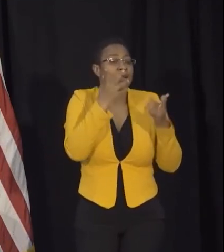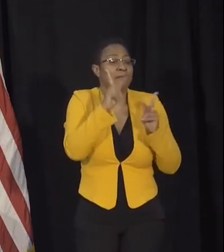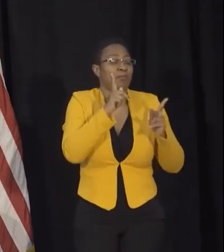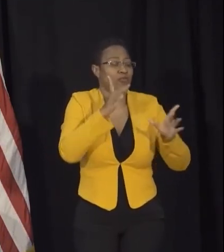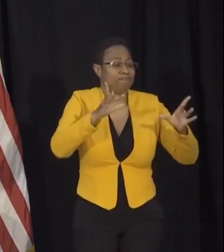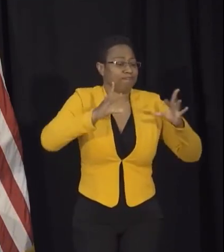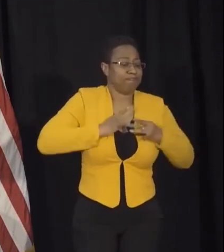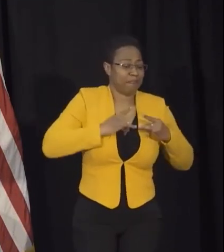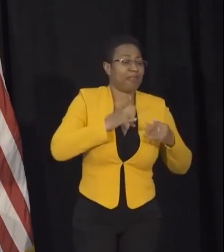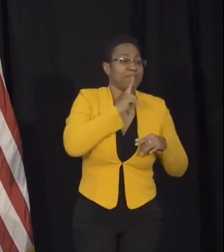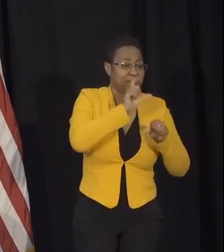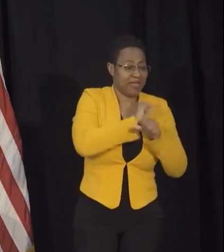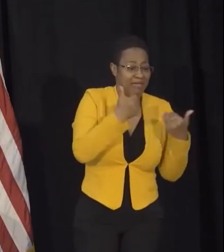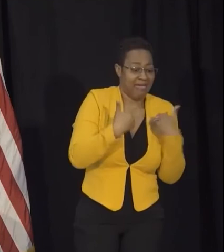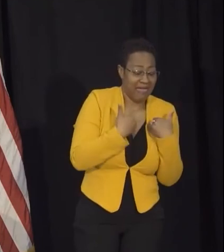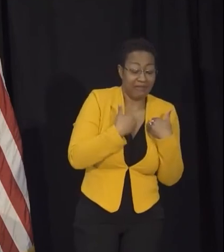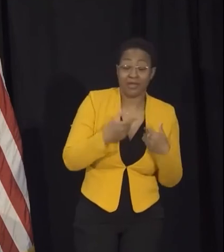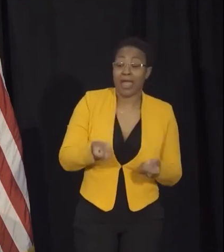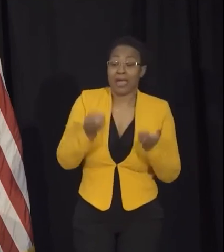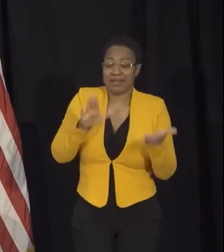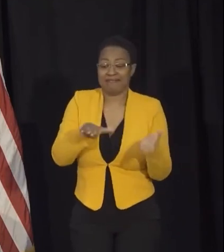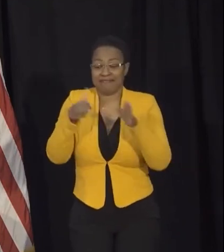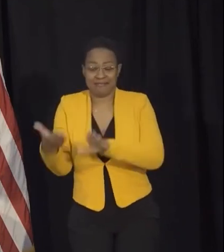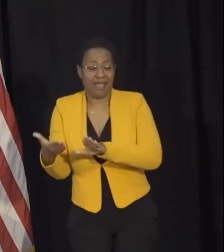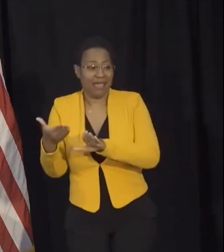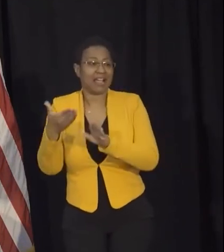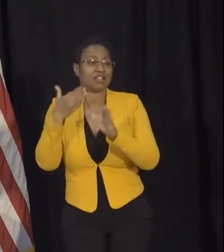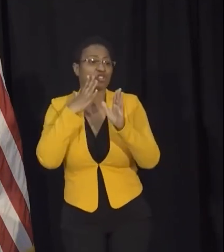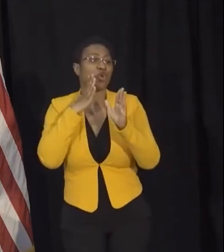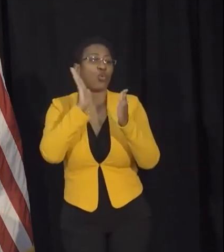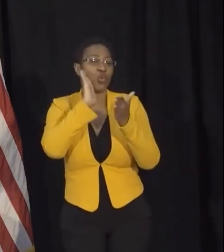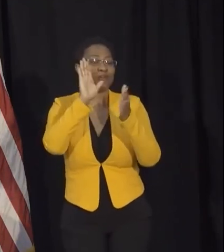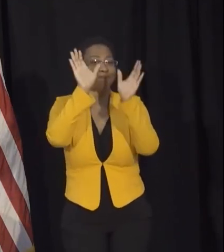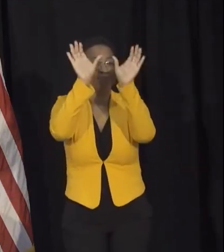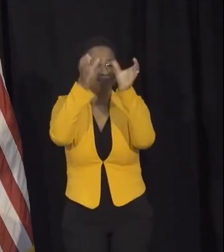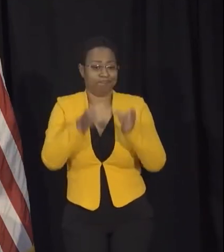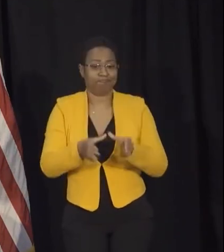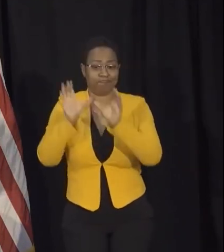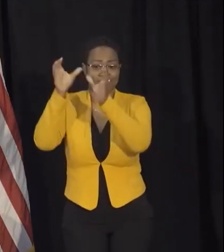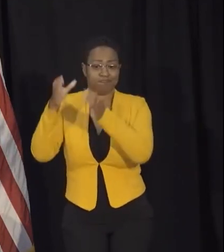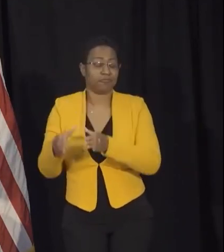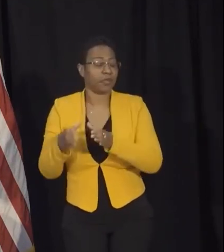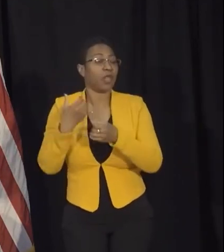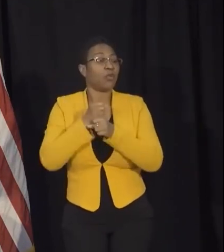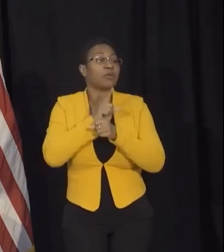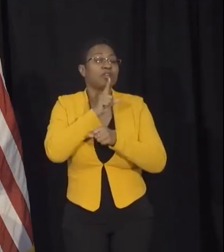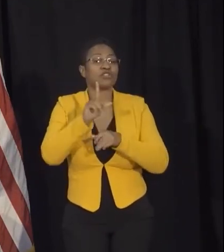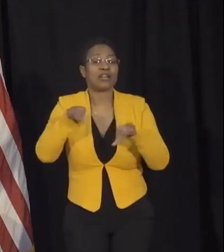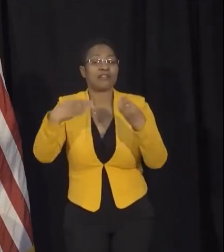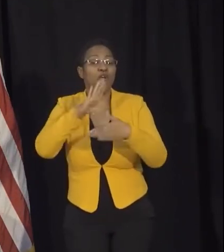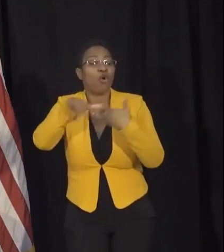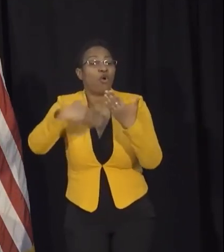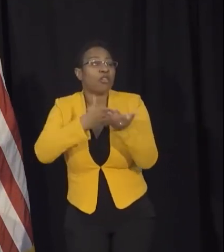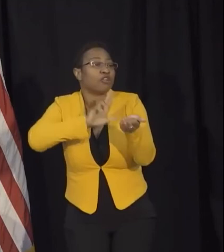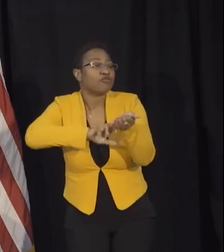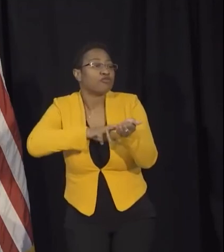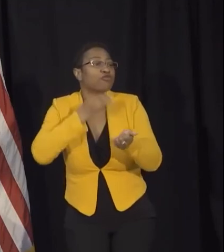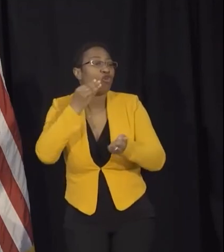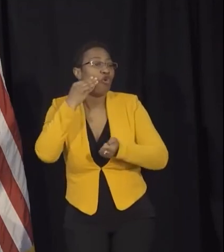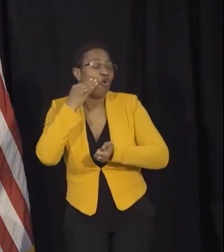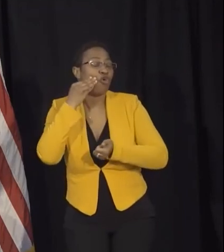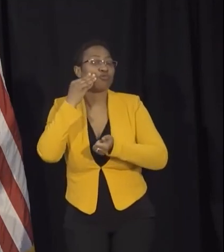infected residents and what have been the number of deaths from each home. And so I want to make sure, I want to give the nursing homes a chance on Monday to correct